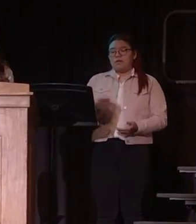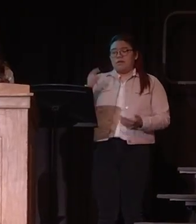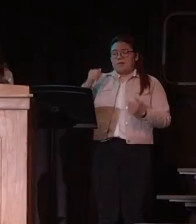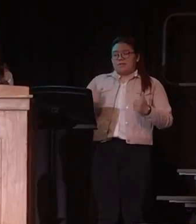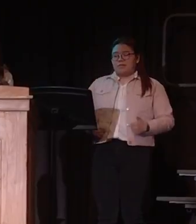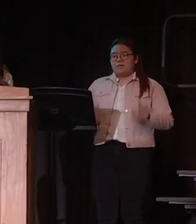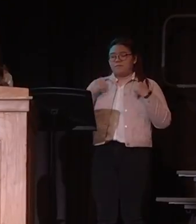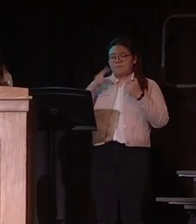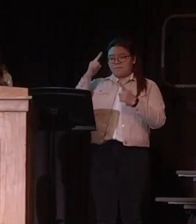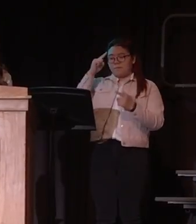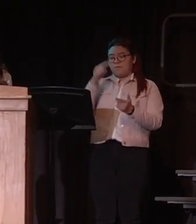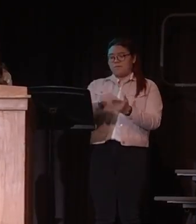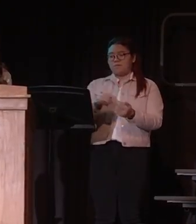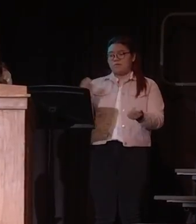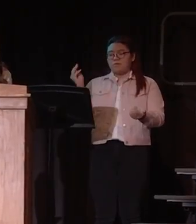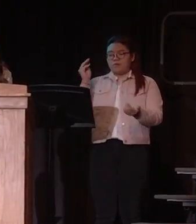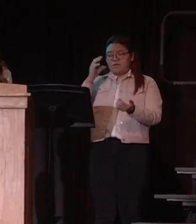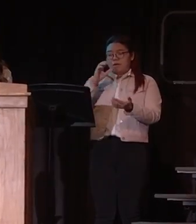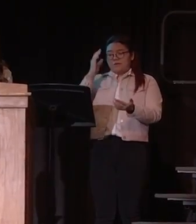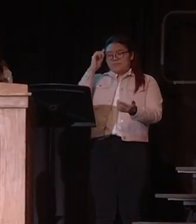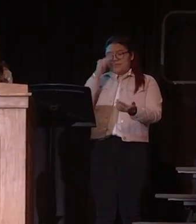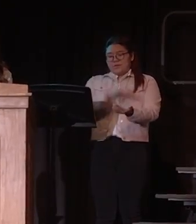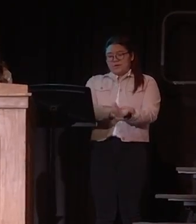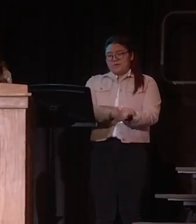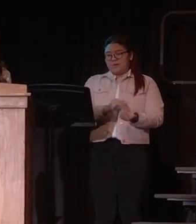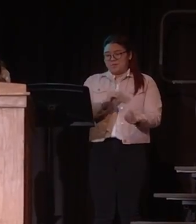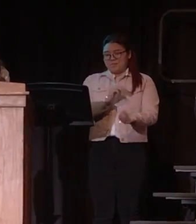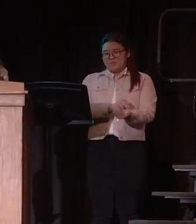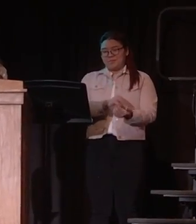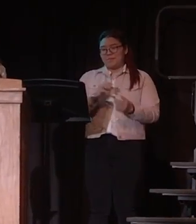follow along with the signs.